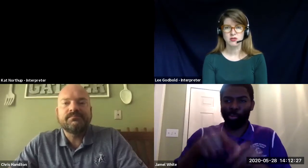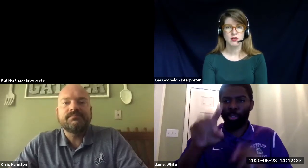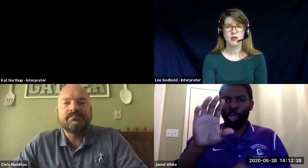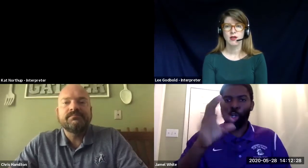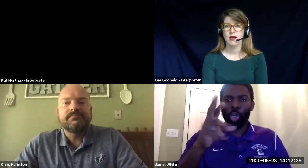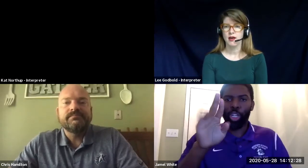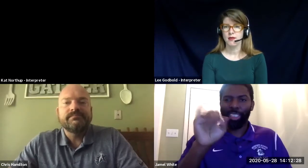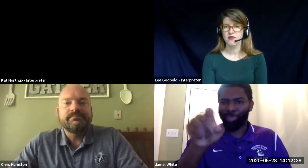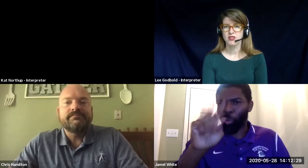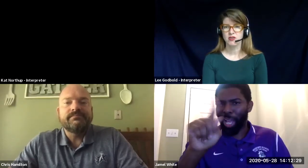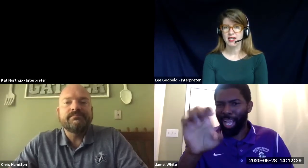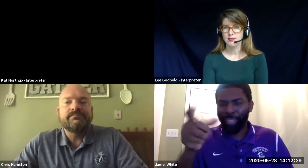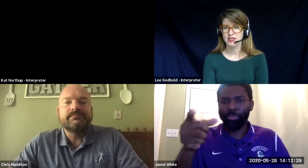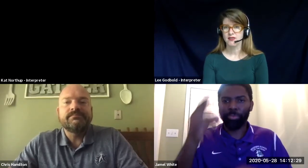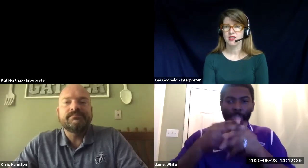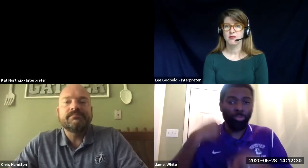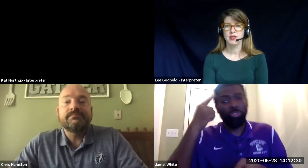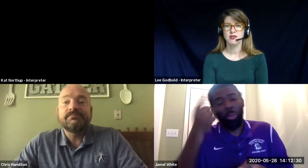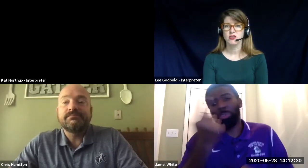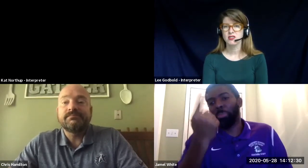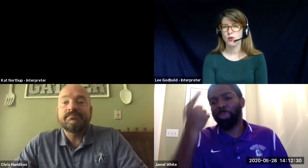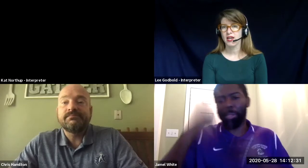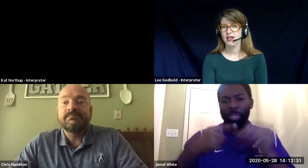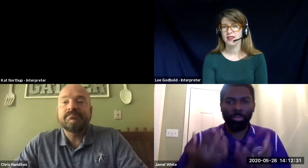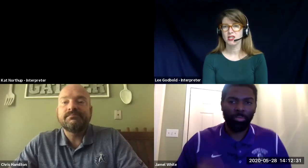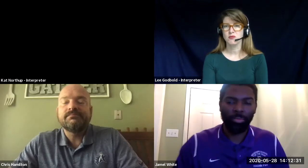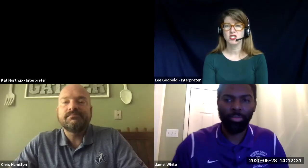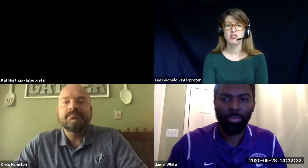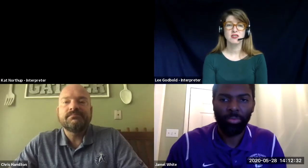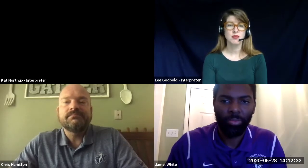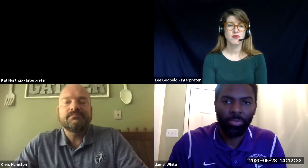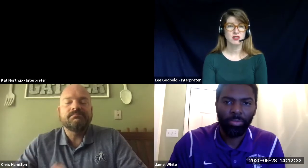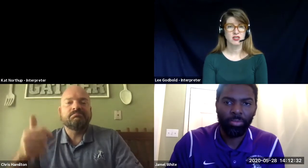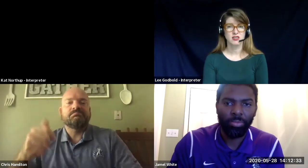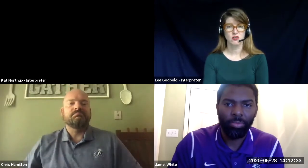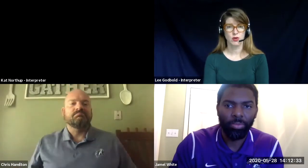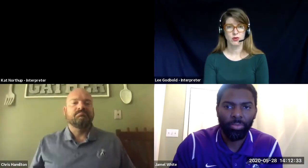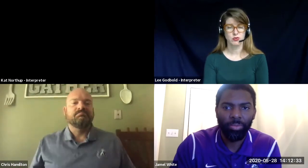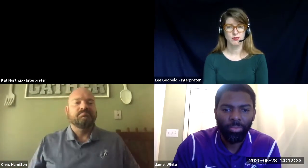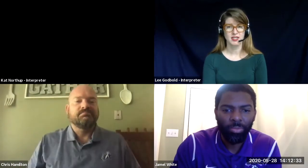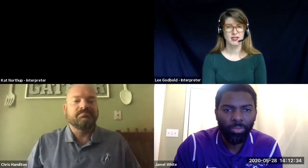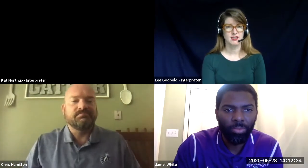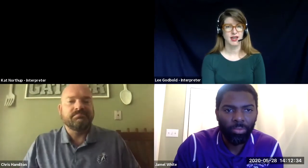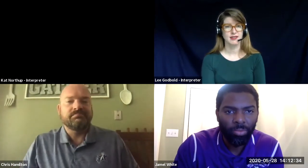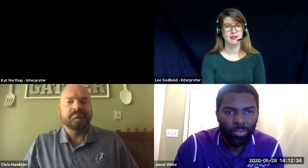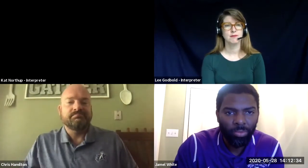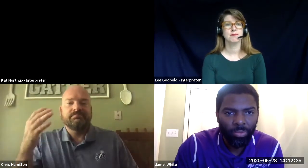in-person physical aspect of it, but Chris, Wade, I think as you mentioned, it's something for us to consider the way in which we maintain stats.